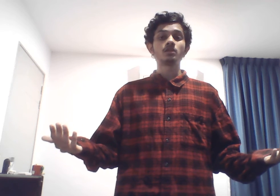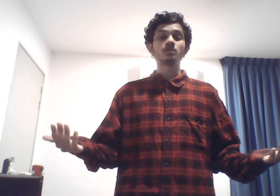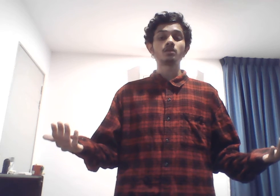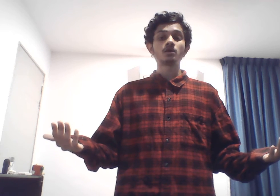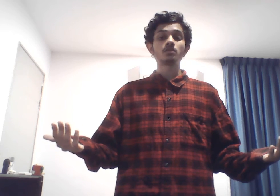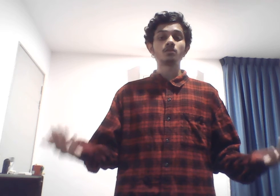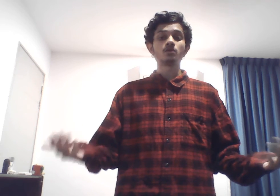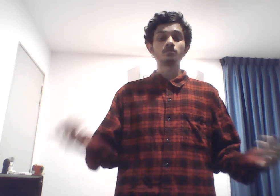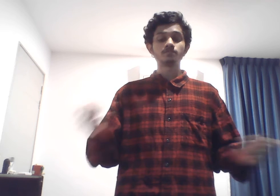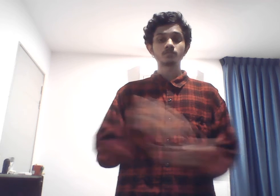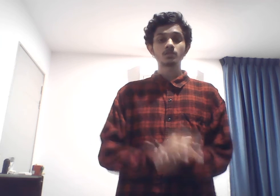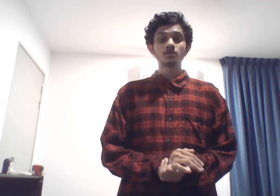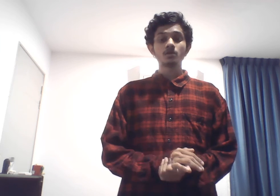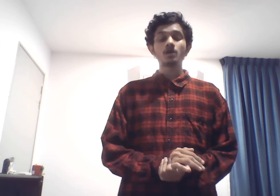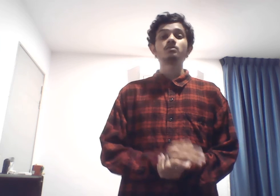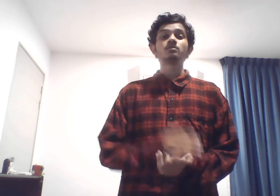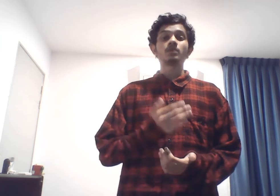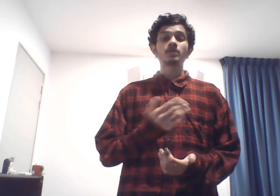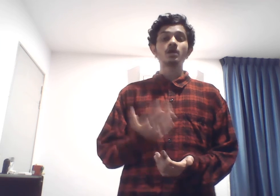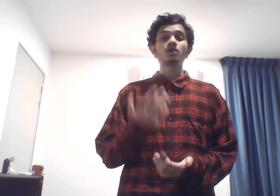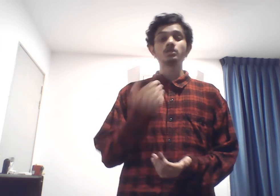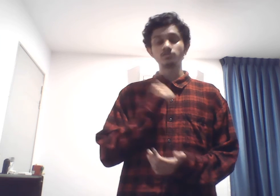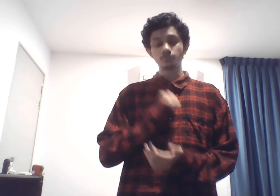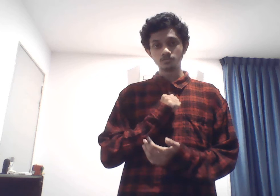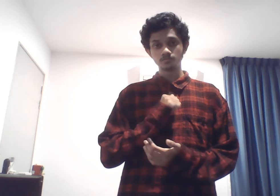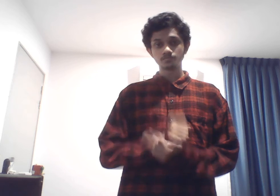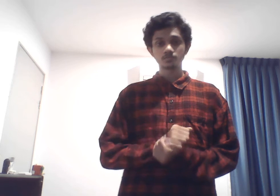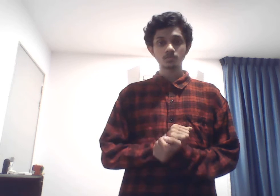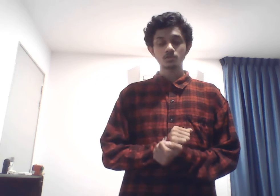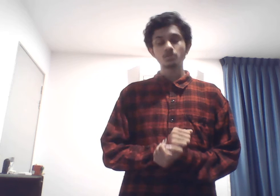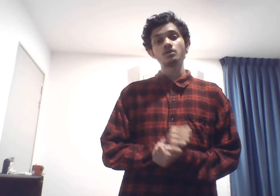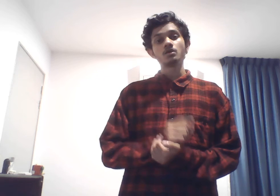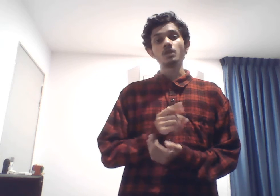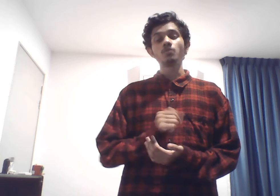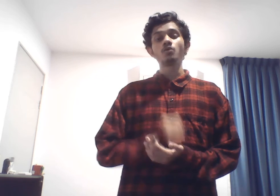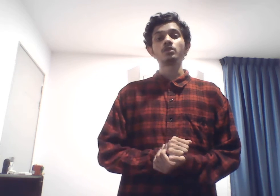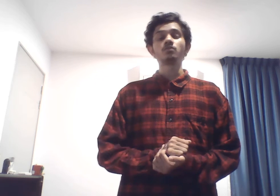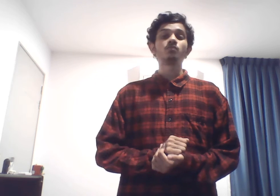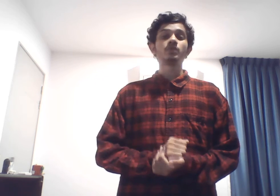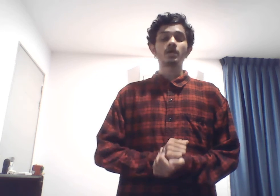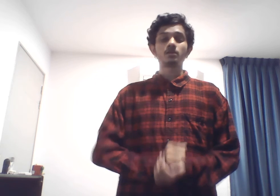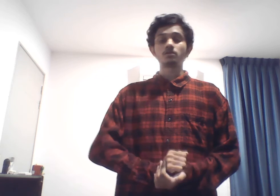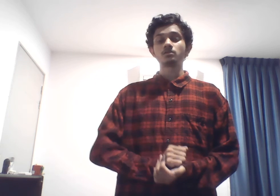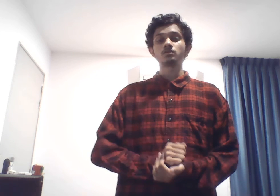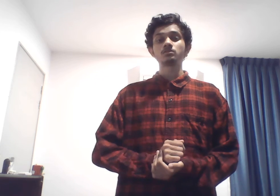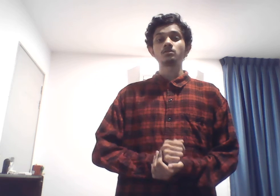in the world, but here I'll list a few. Number 1, we can